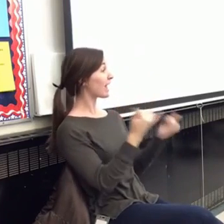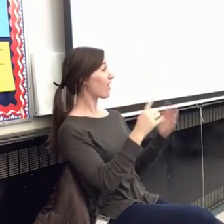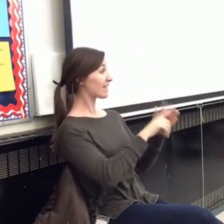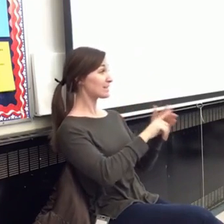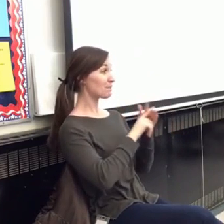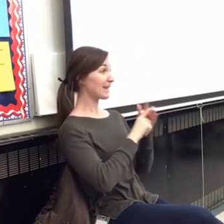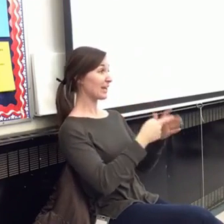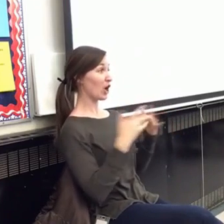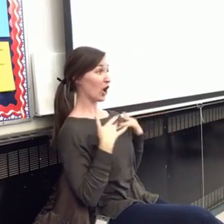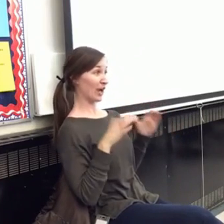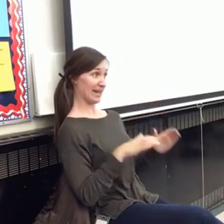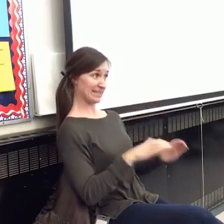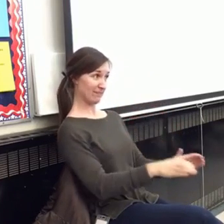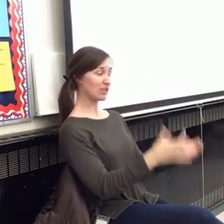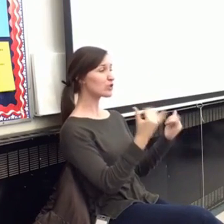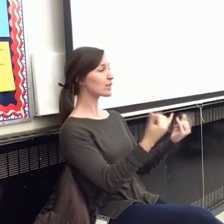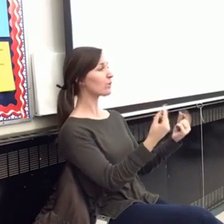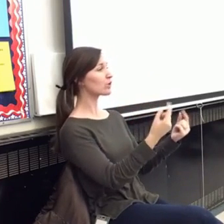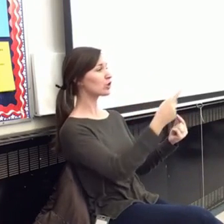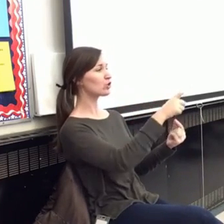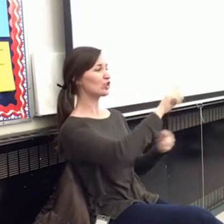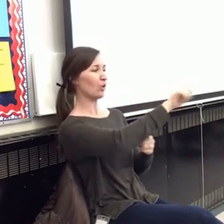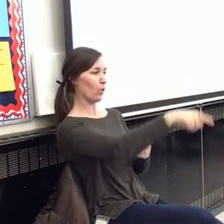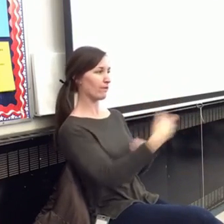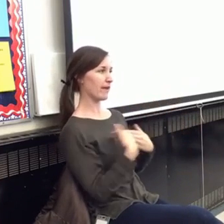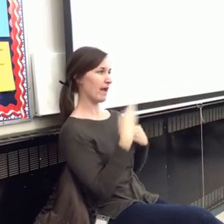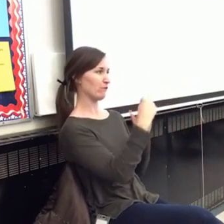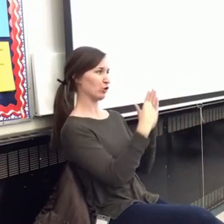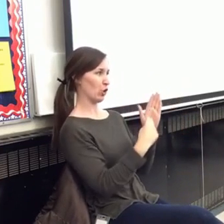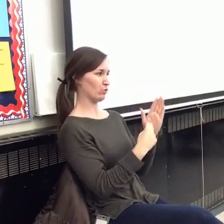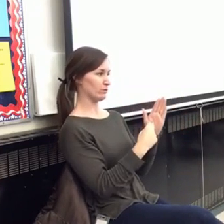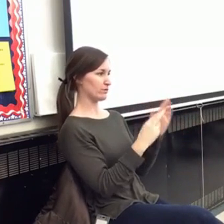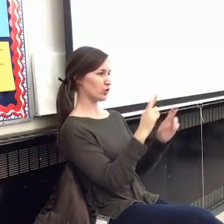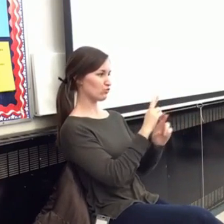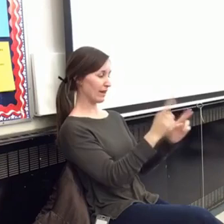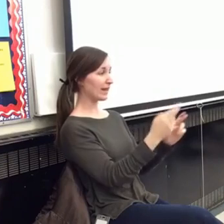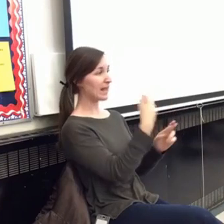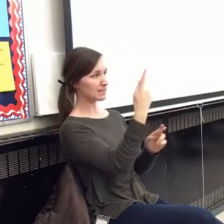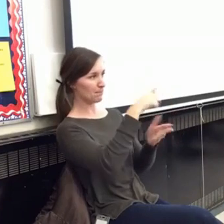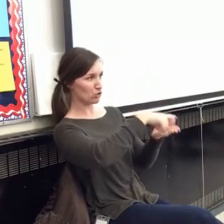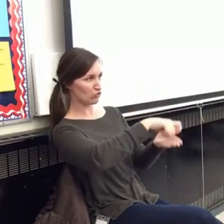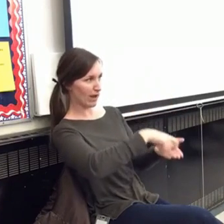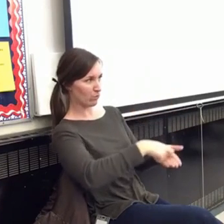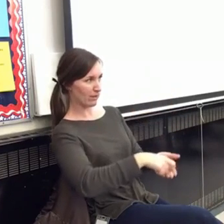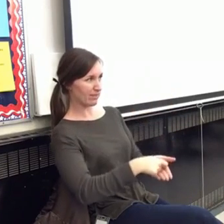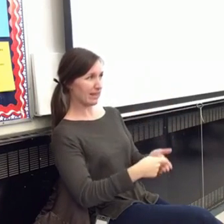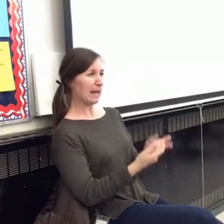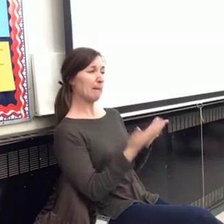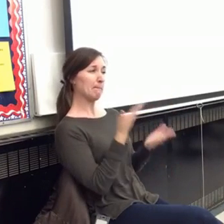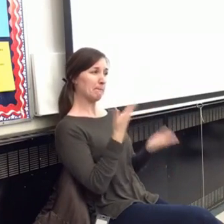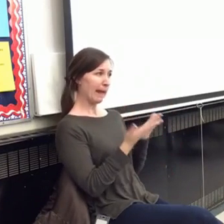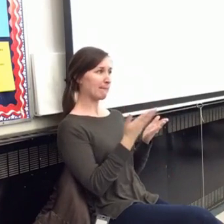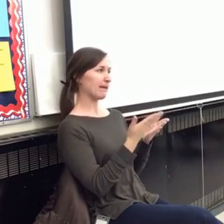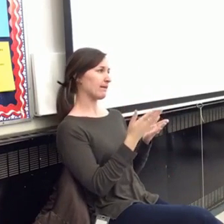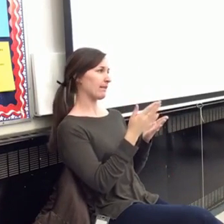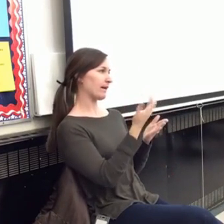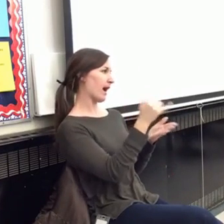you need to do is you should only have out your notes, something to write with, and possibly a